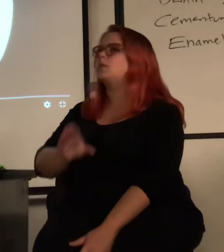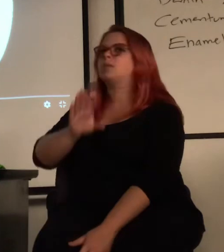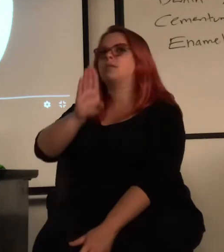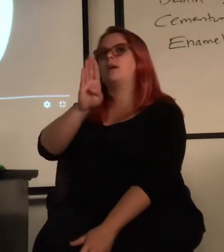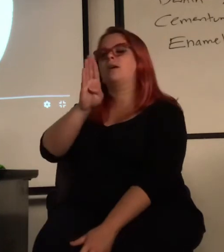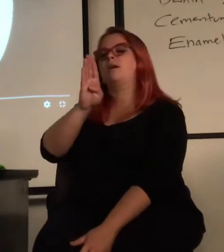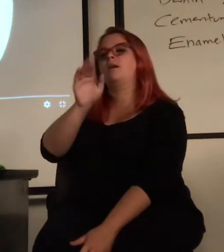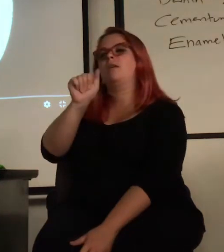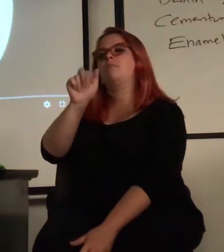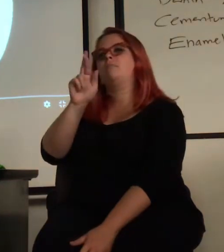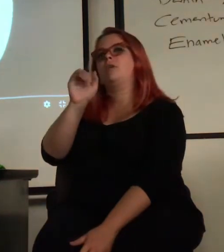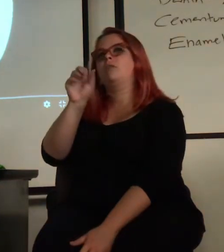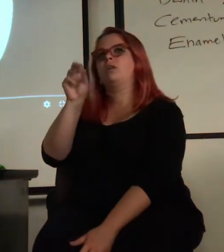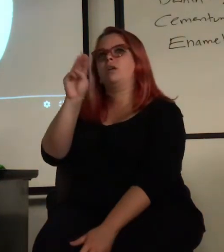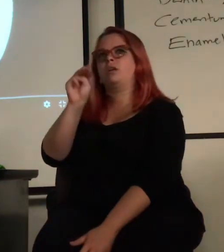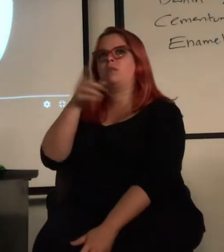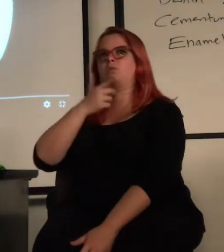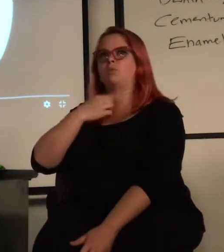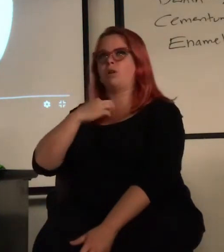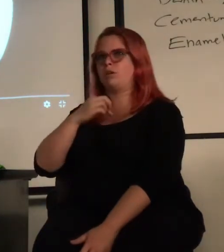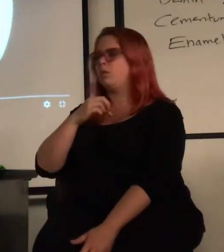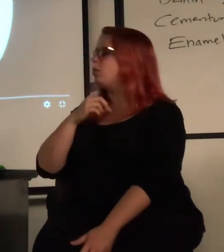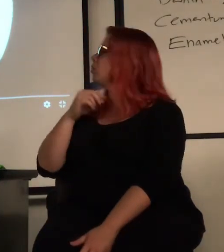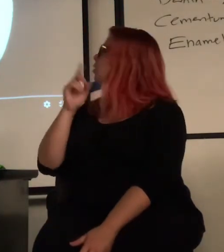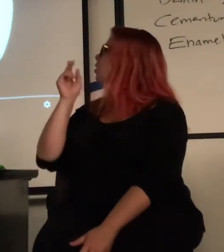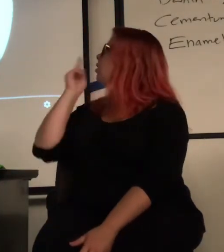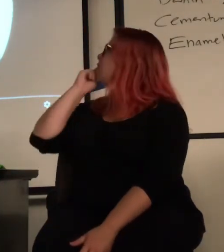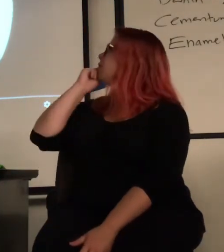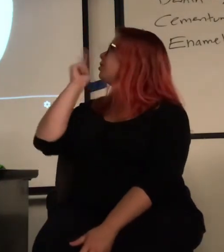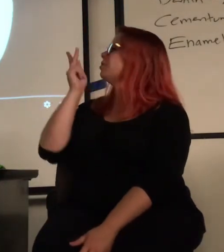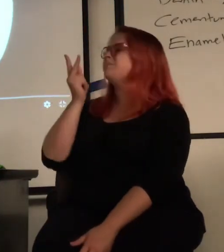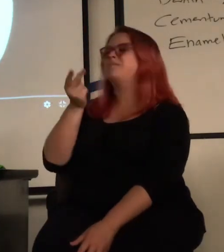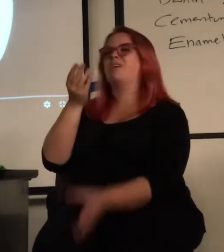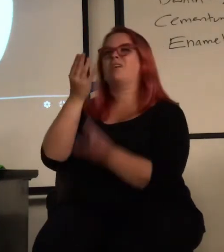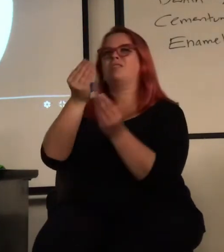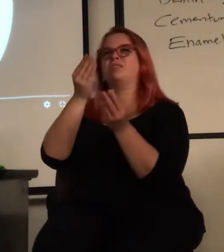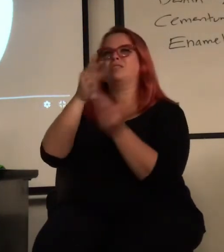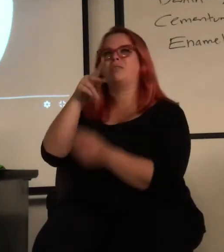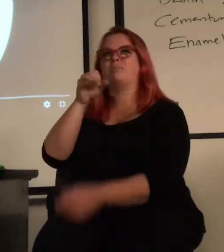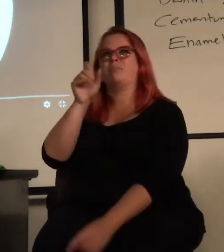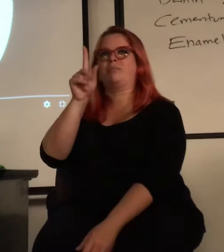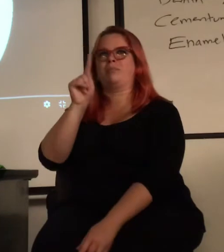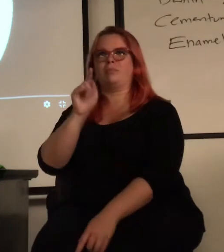drinking fluids there. Look at the soft palate, how much it moves.